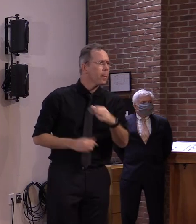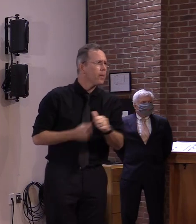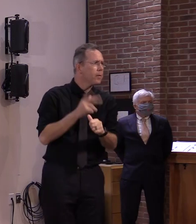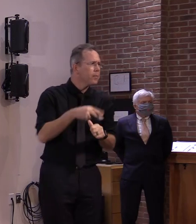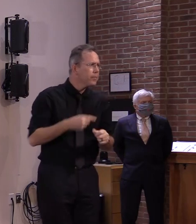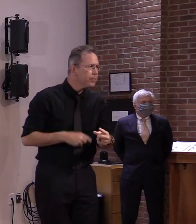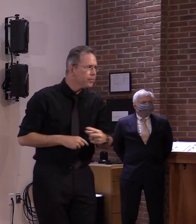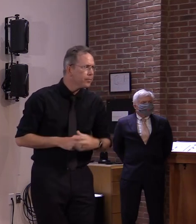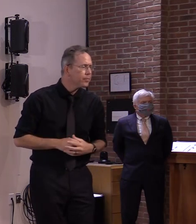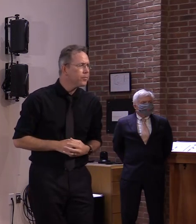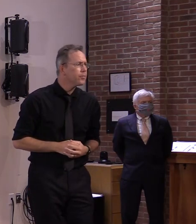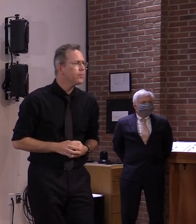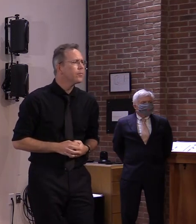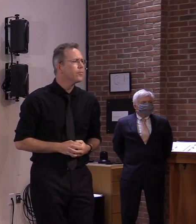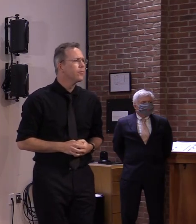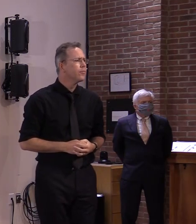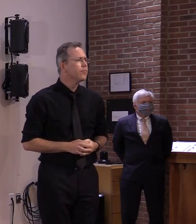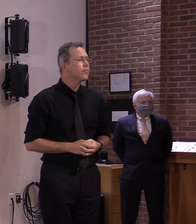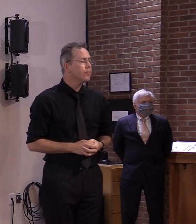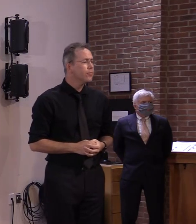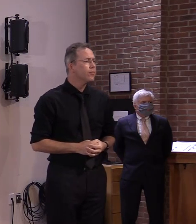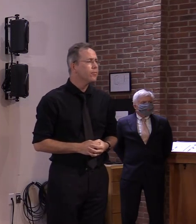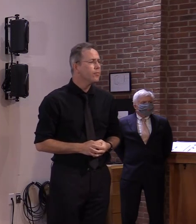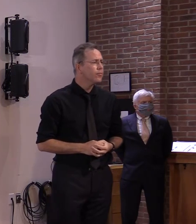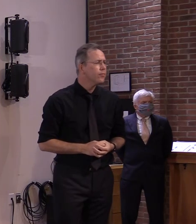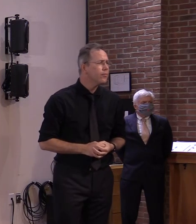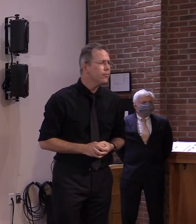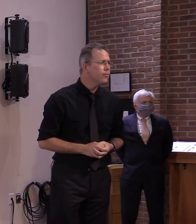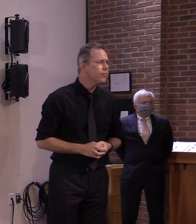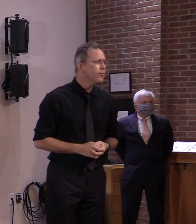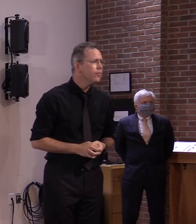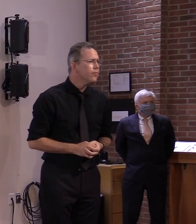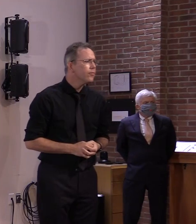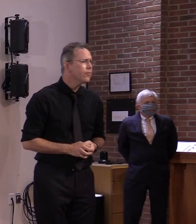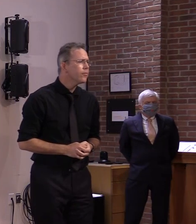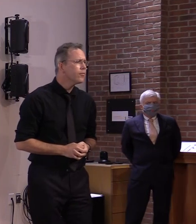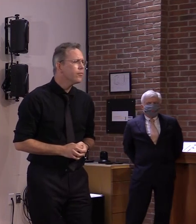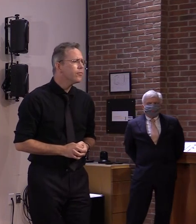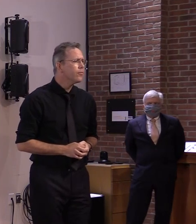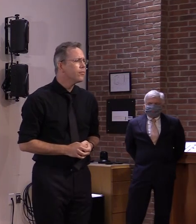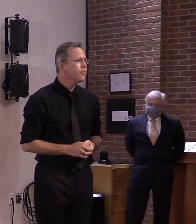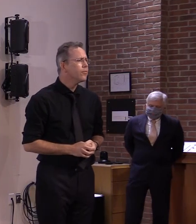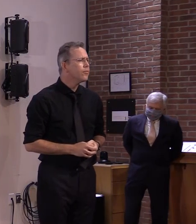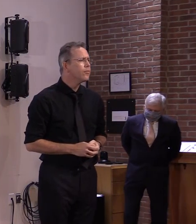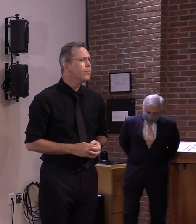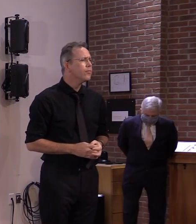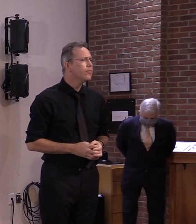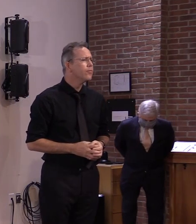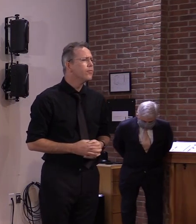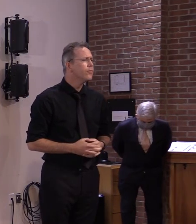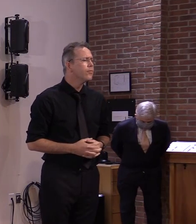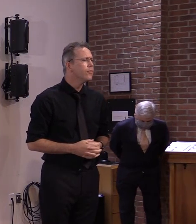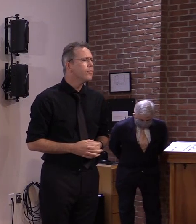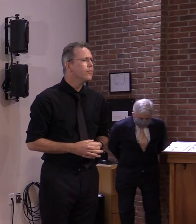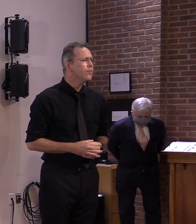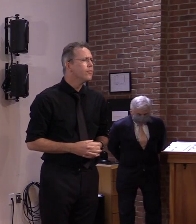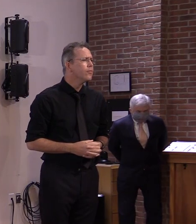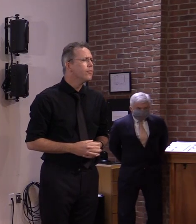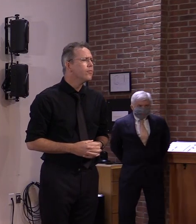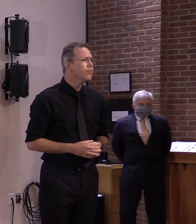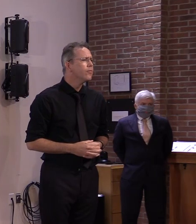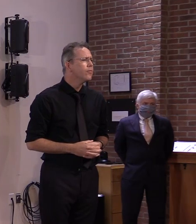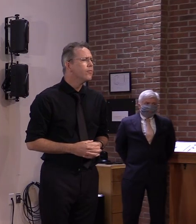past couple of months, really, we've been hearing about the risk of travel in and out of state, and I think it's on Vermonters' radars,